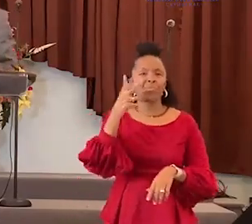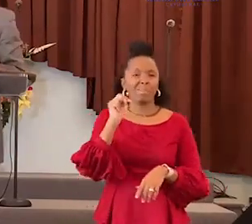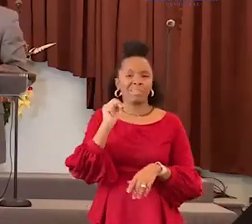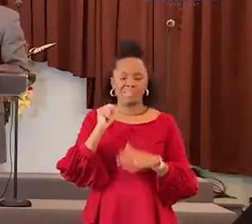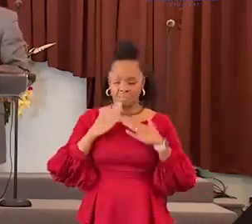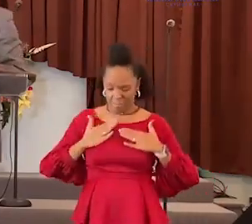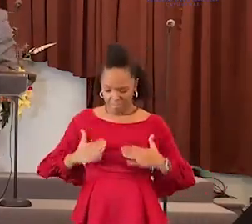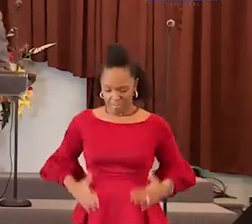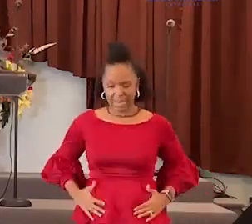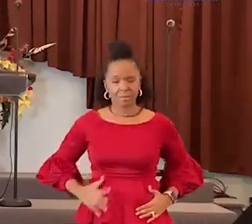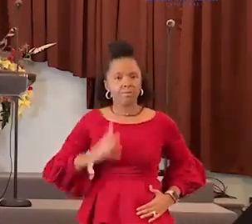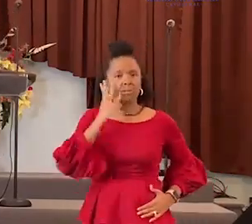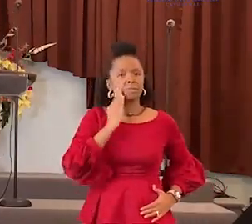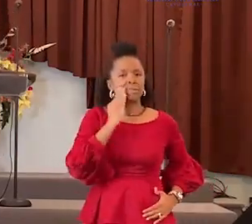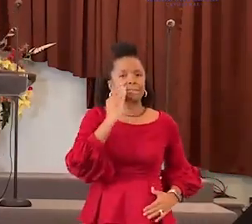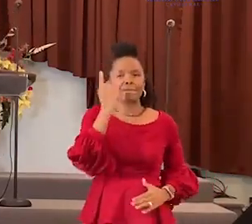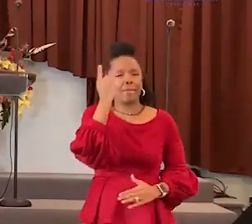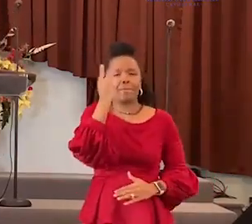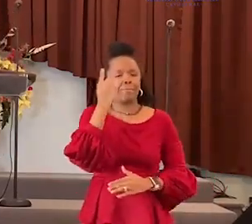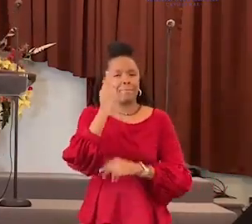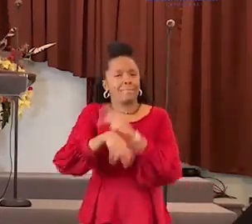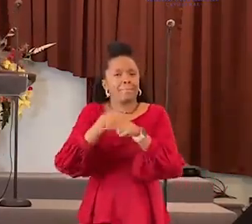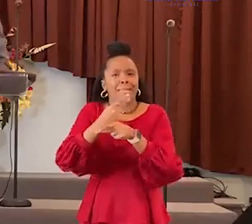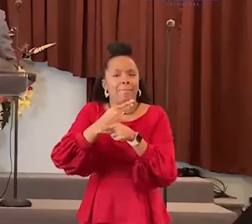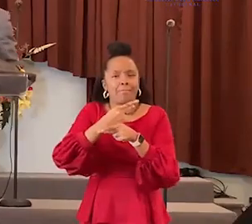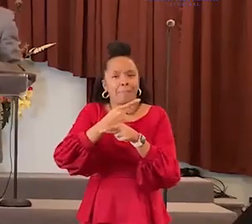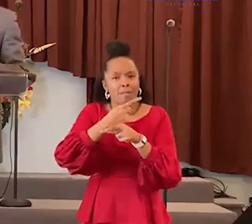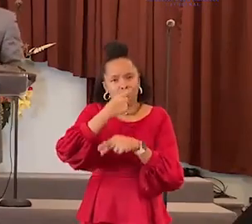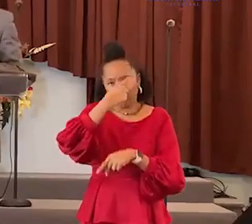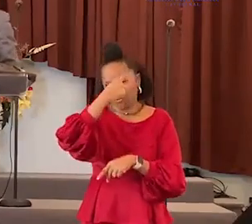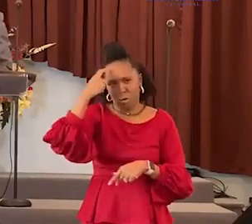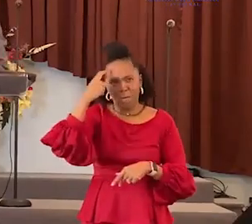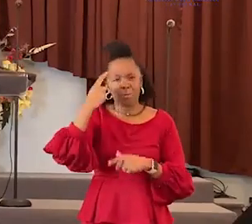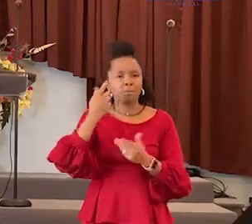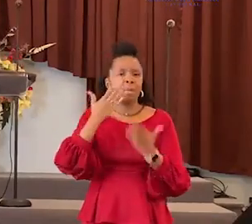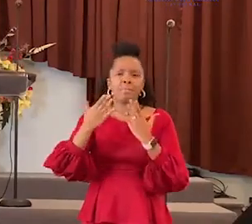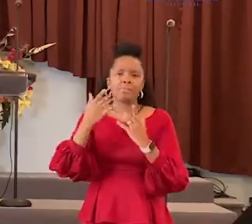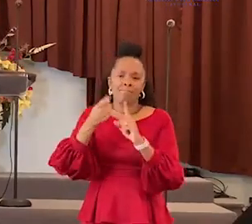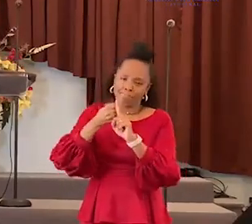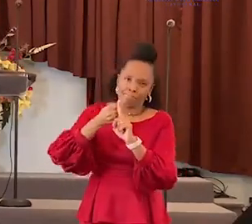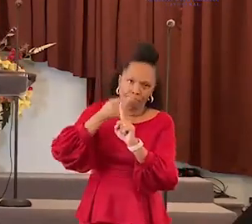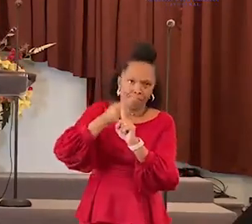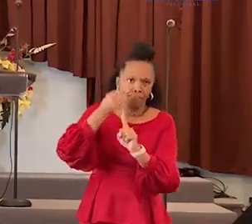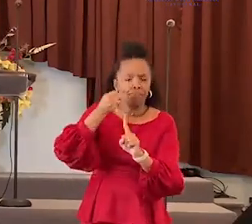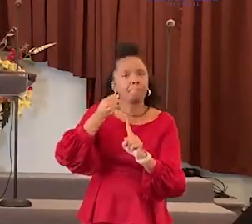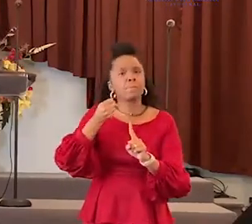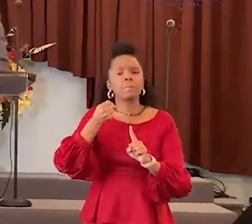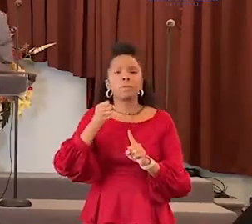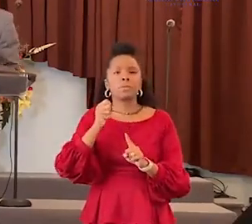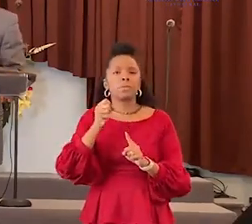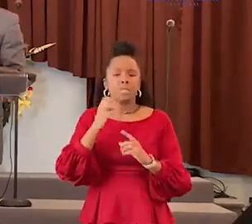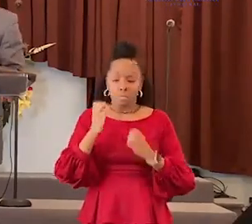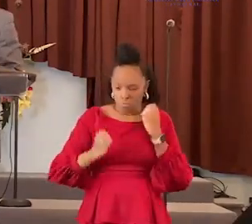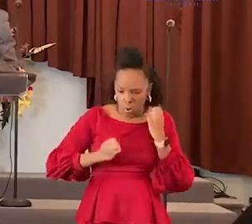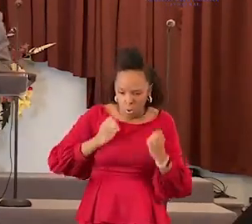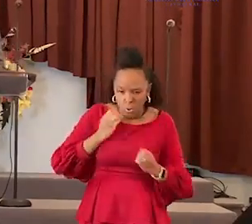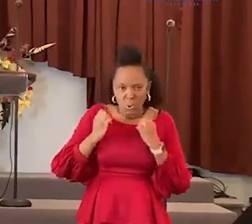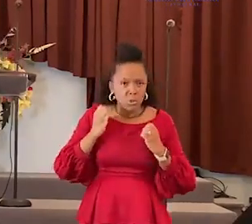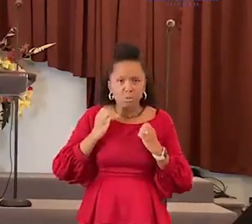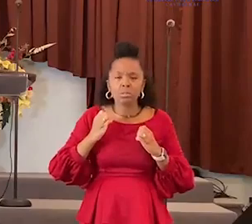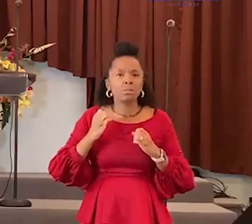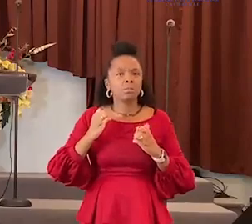trauma, has been traumatized due to a physical assault or an emotional or mental harm or attack,